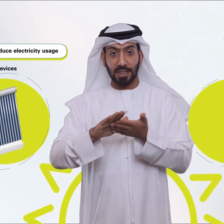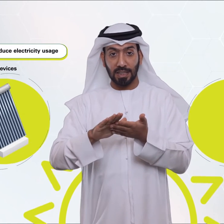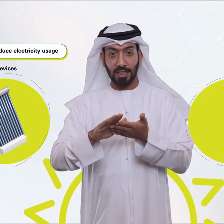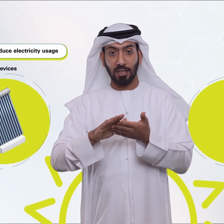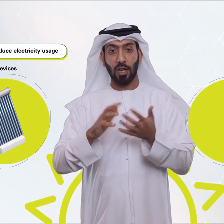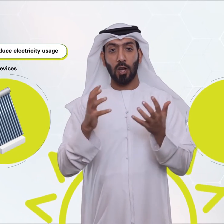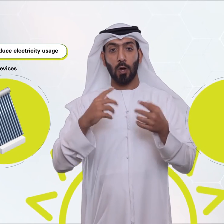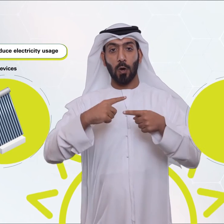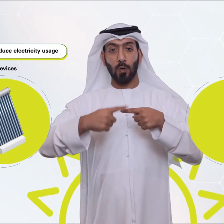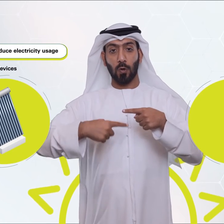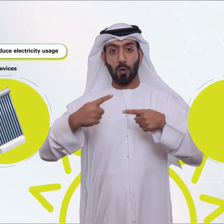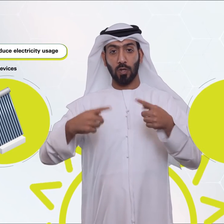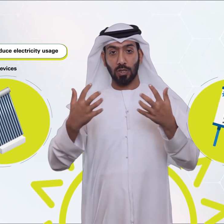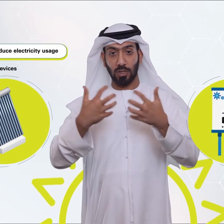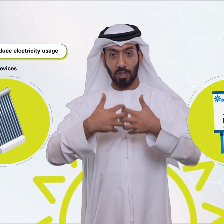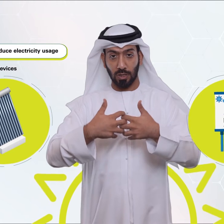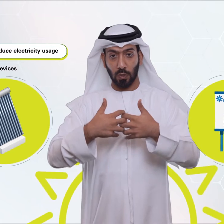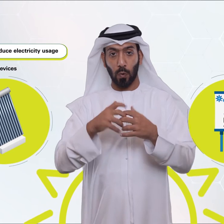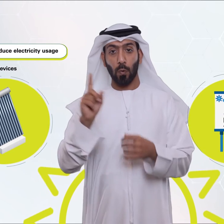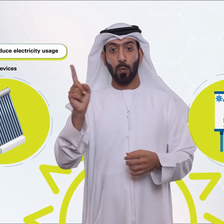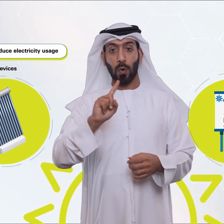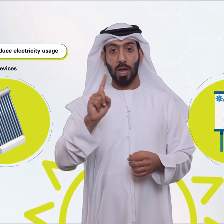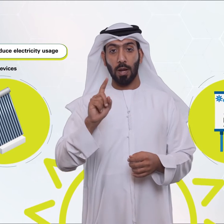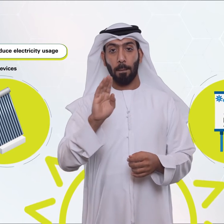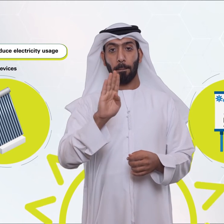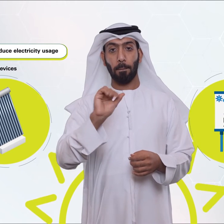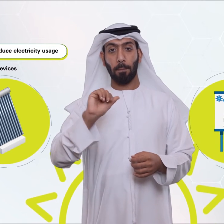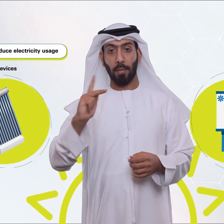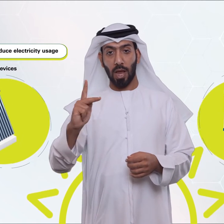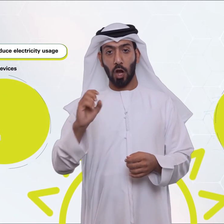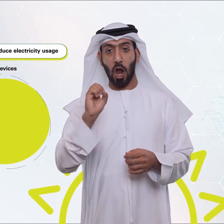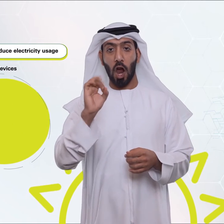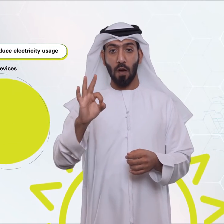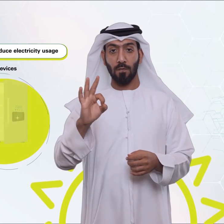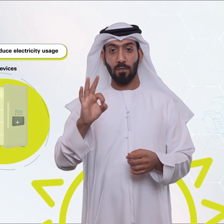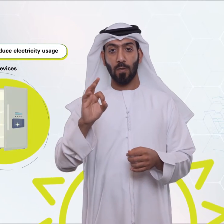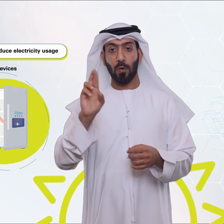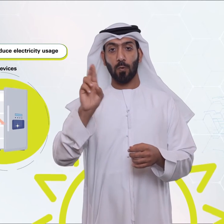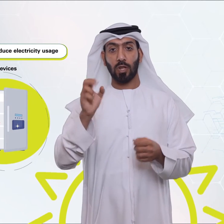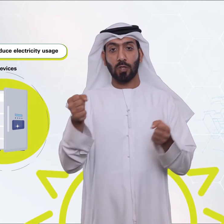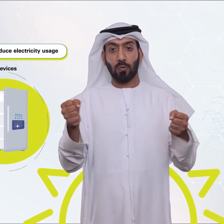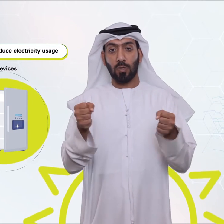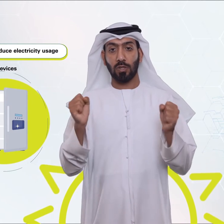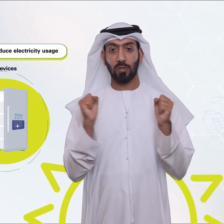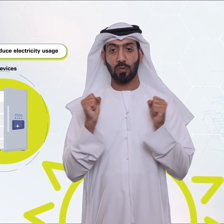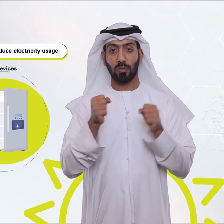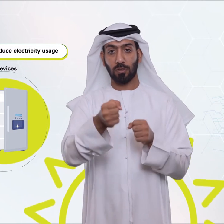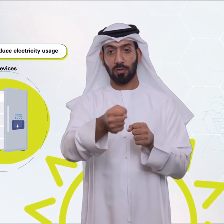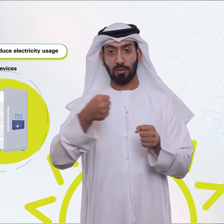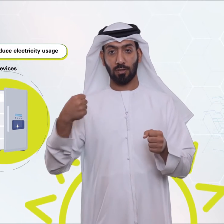Try to rely on the solar heater as much as possible instead of the electrical heater. Clean the electromagnetic coil in the